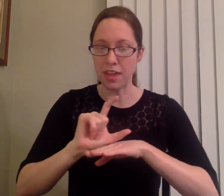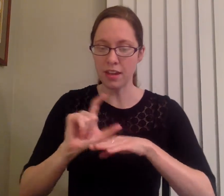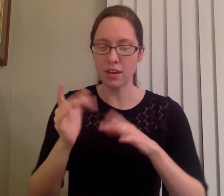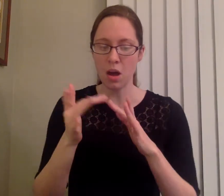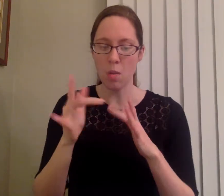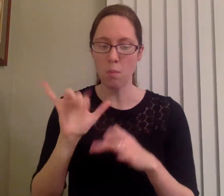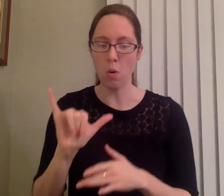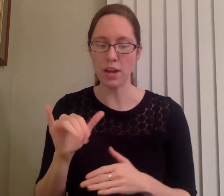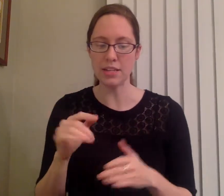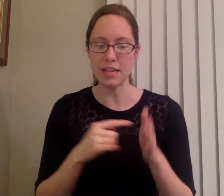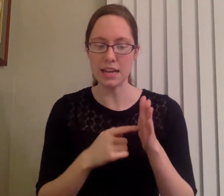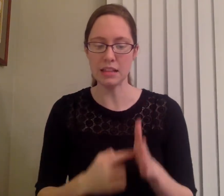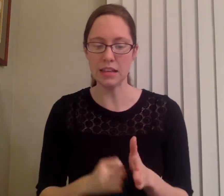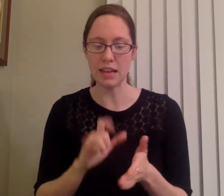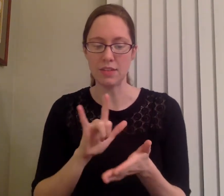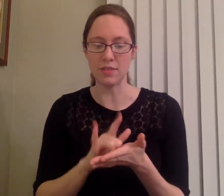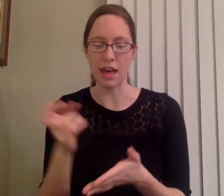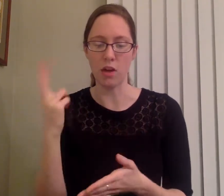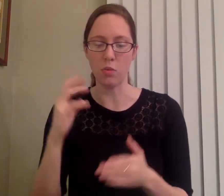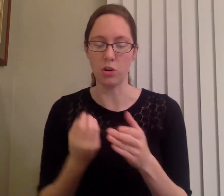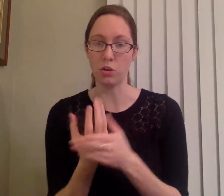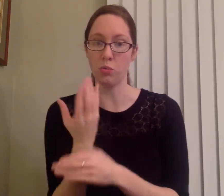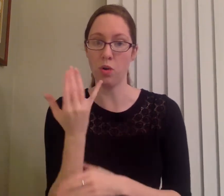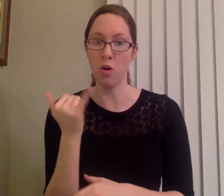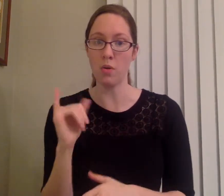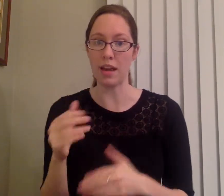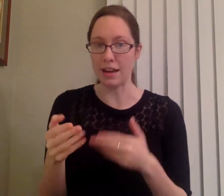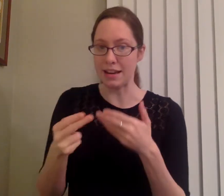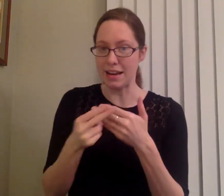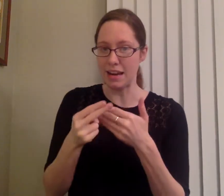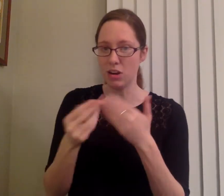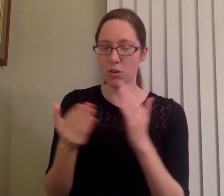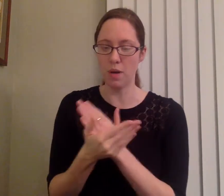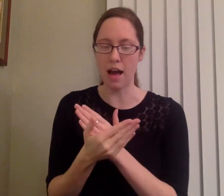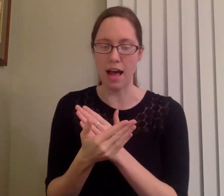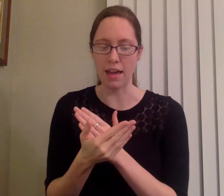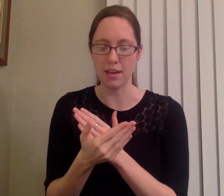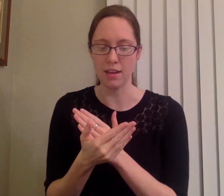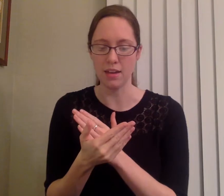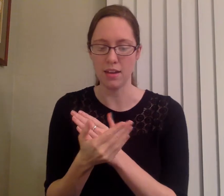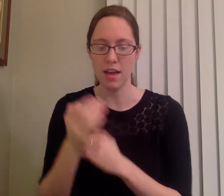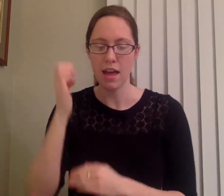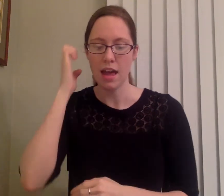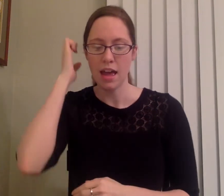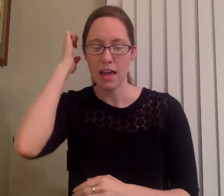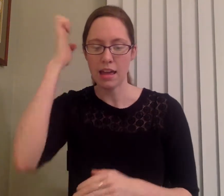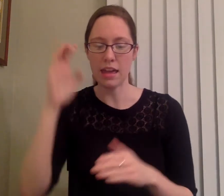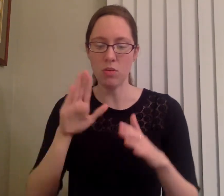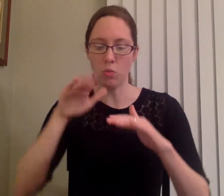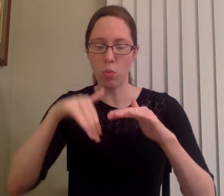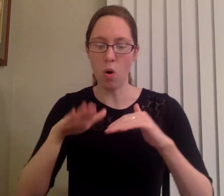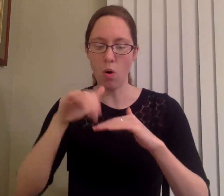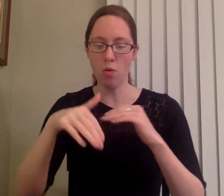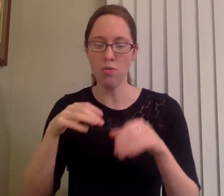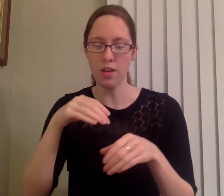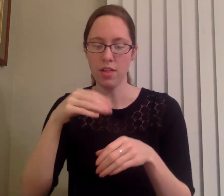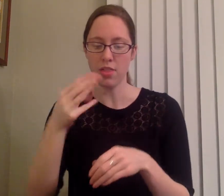thick, pointy leaves that were growing nearby. He wove